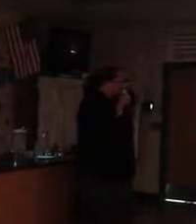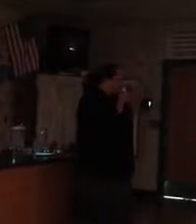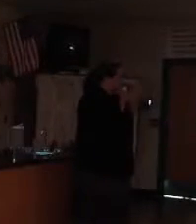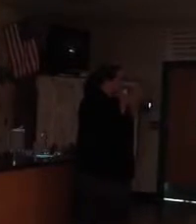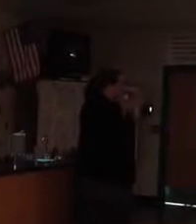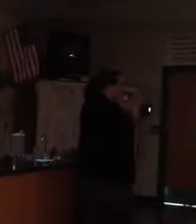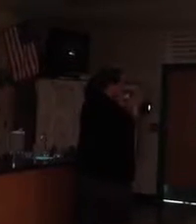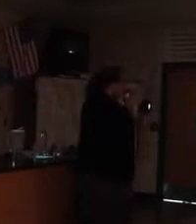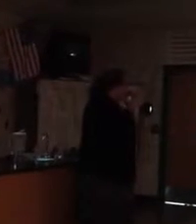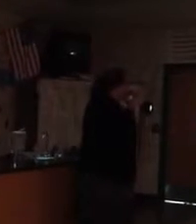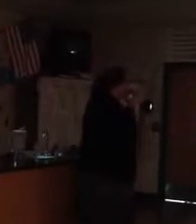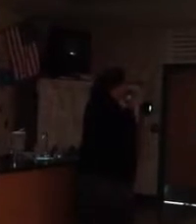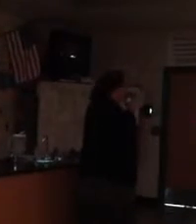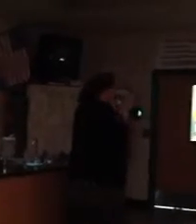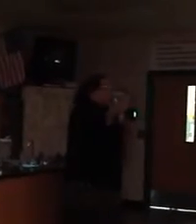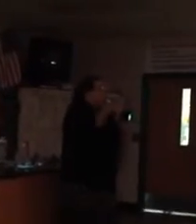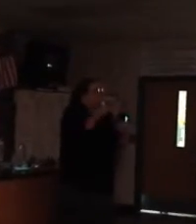for life.